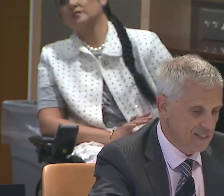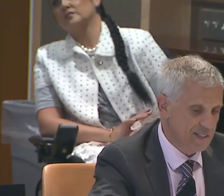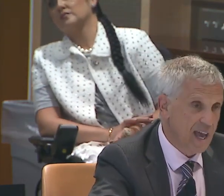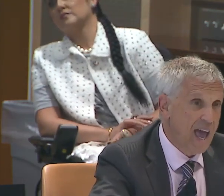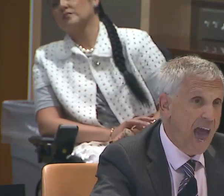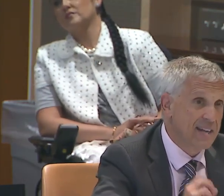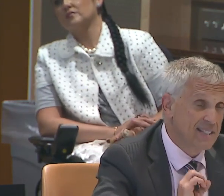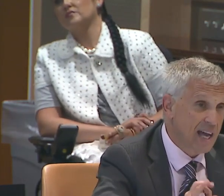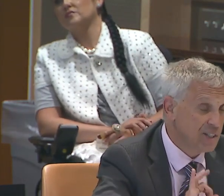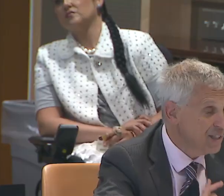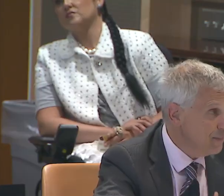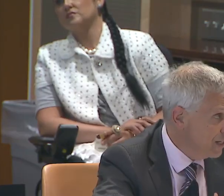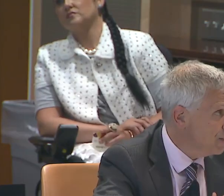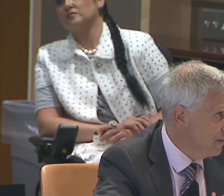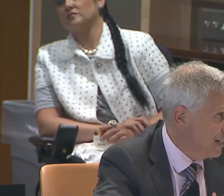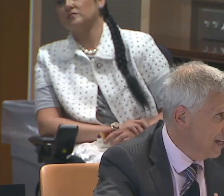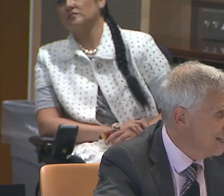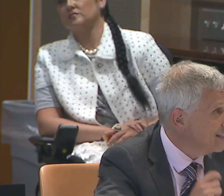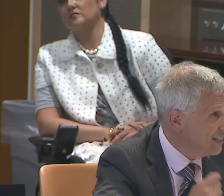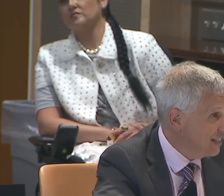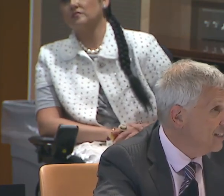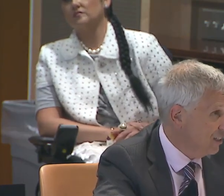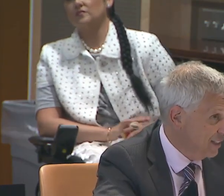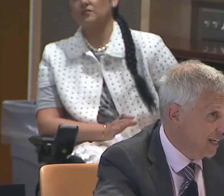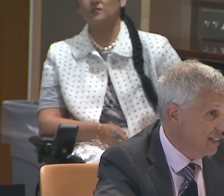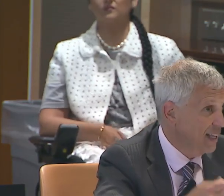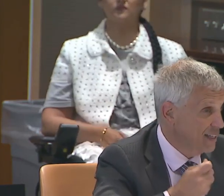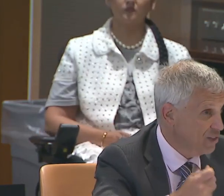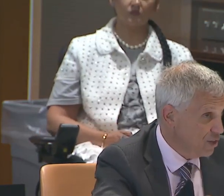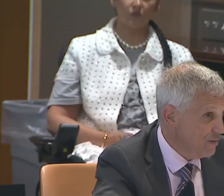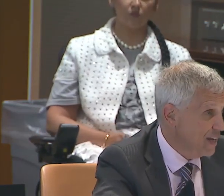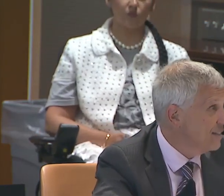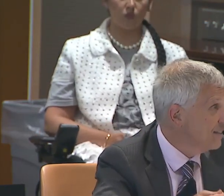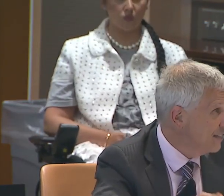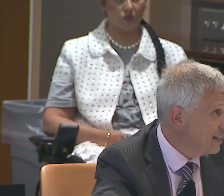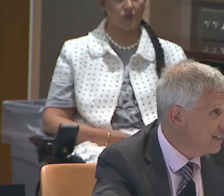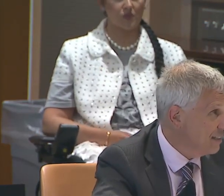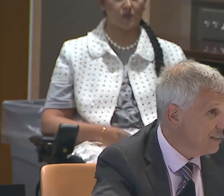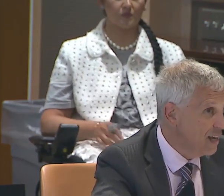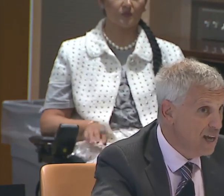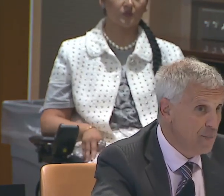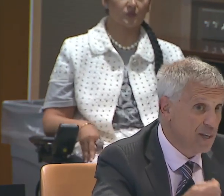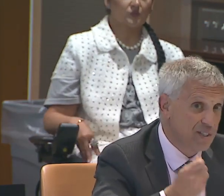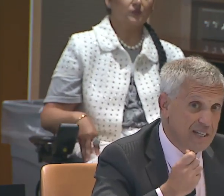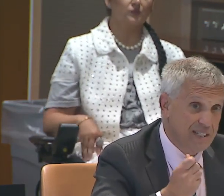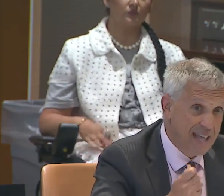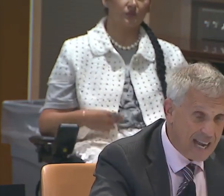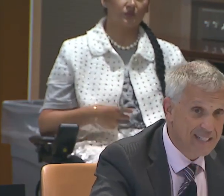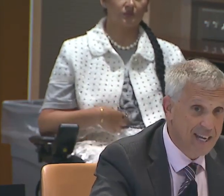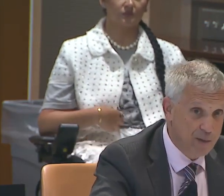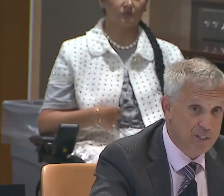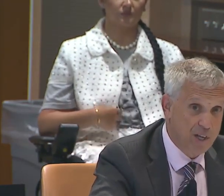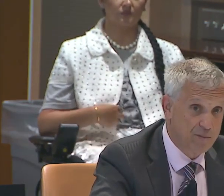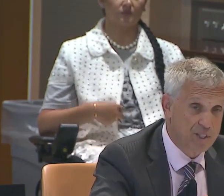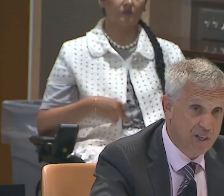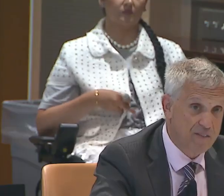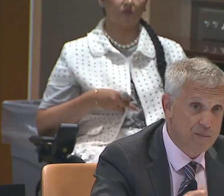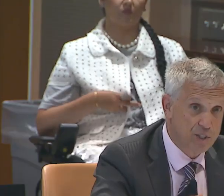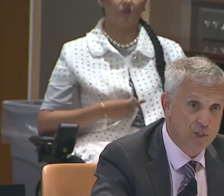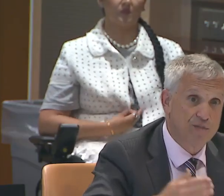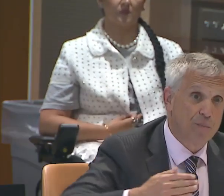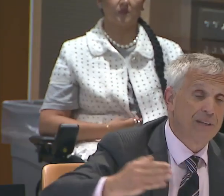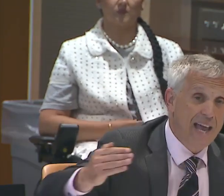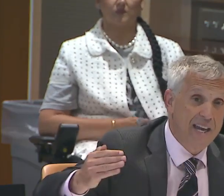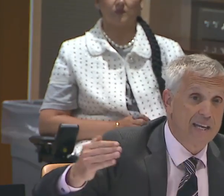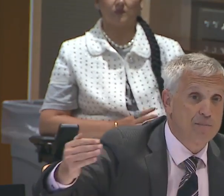different reasons. And it's not just administrative data, it's statistical data like surveys and censuses, because it's that data which